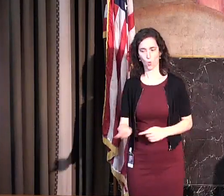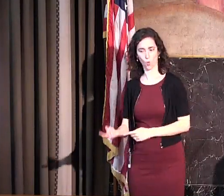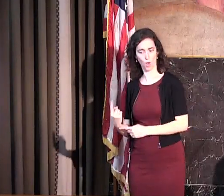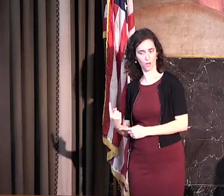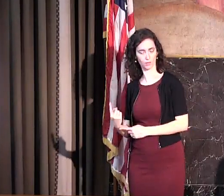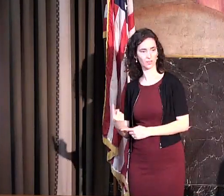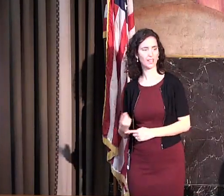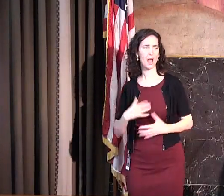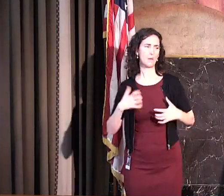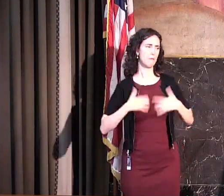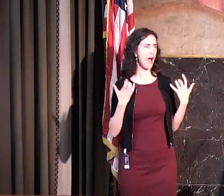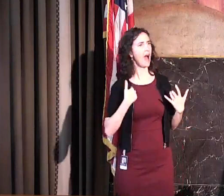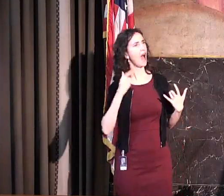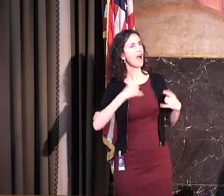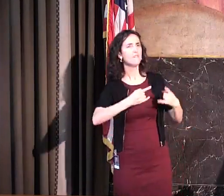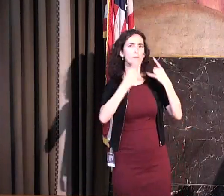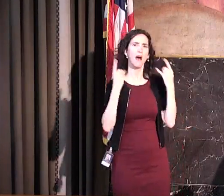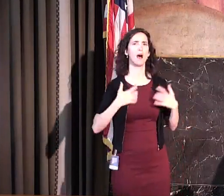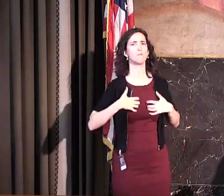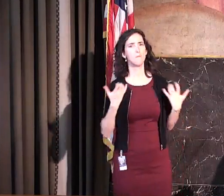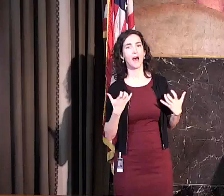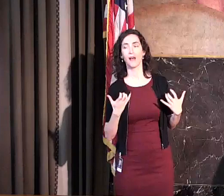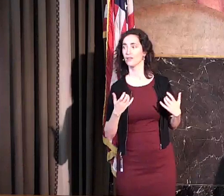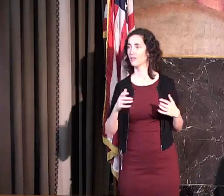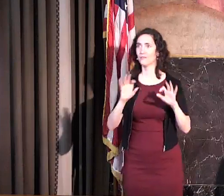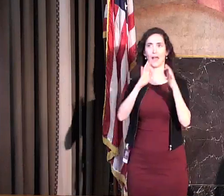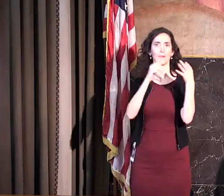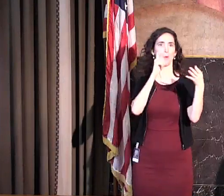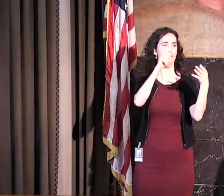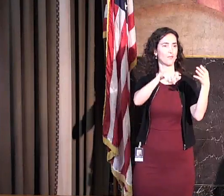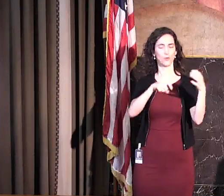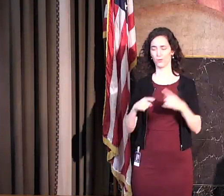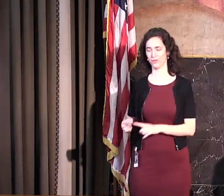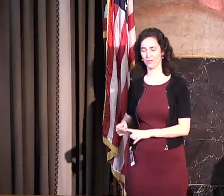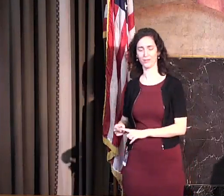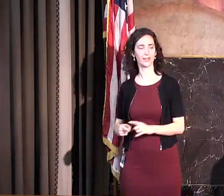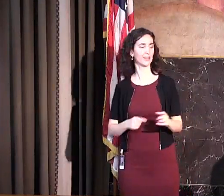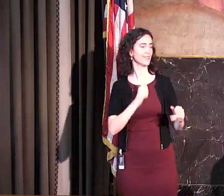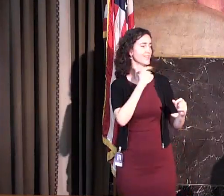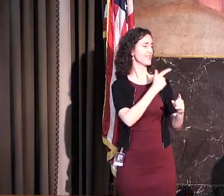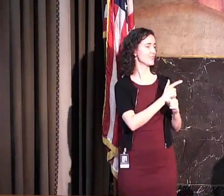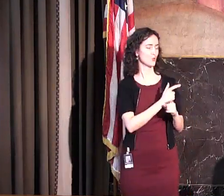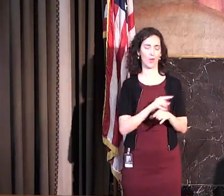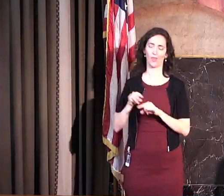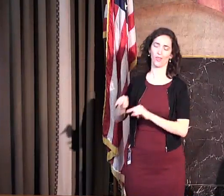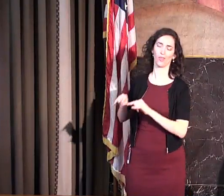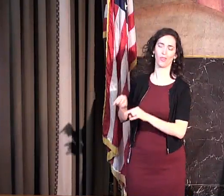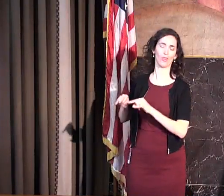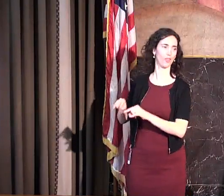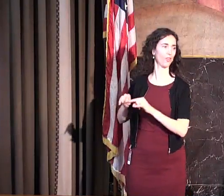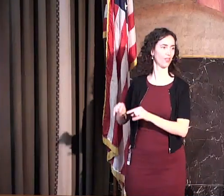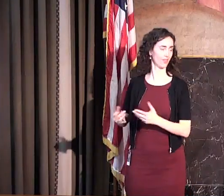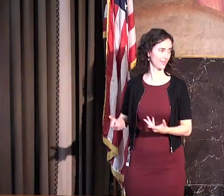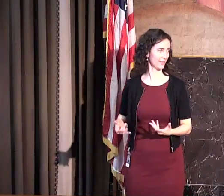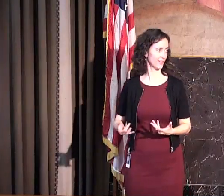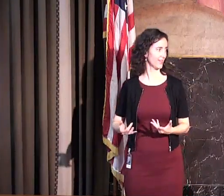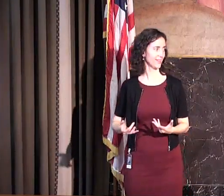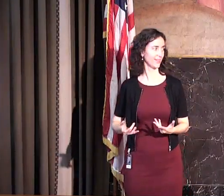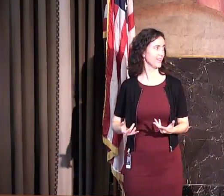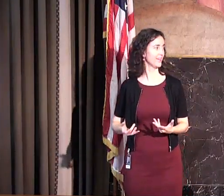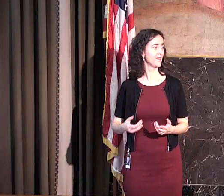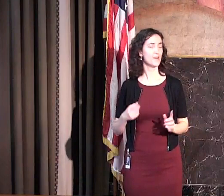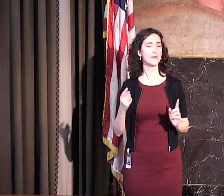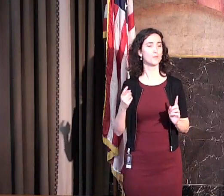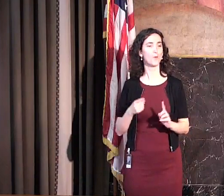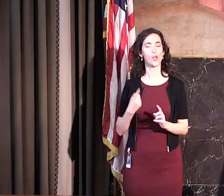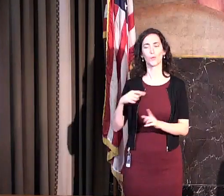that he had to put on a mask because none of us did. And his sisters gave him just heck about it. The fact